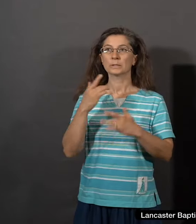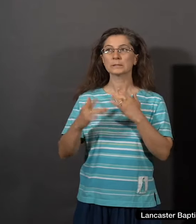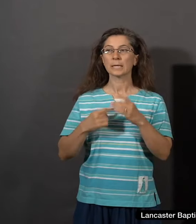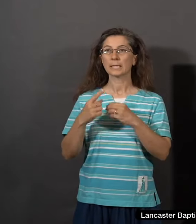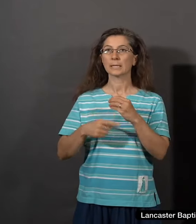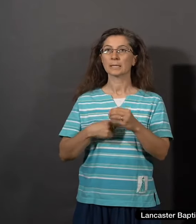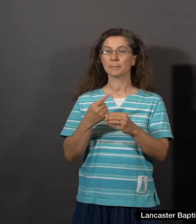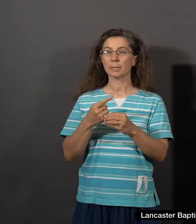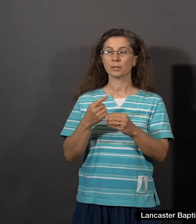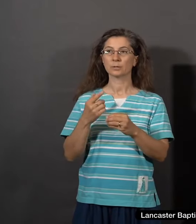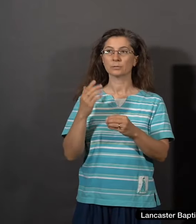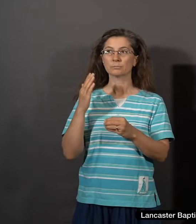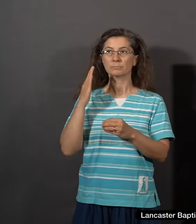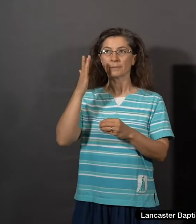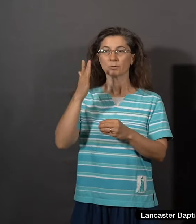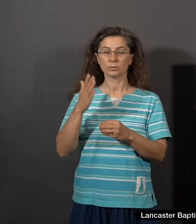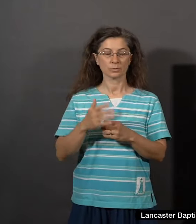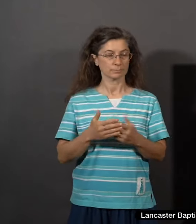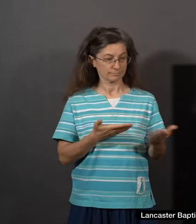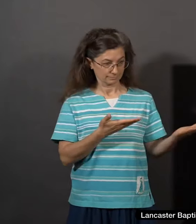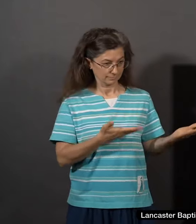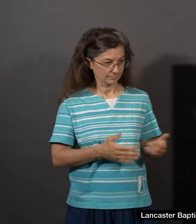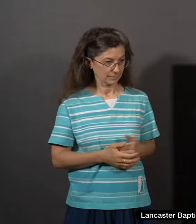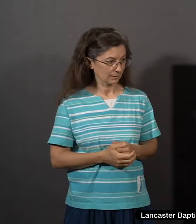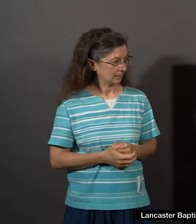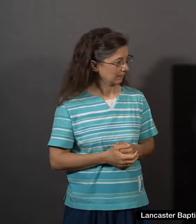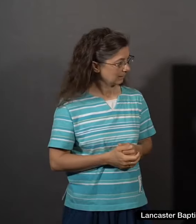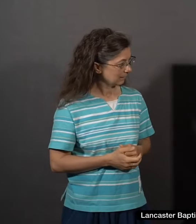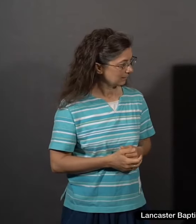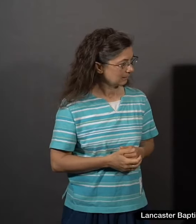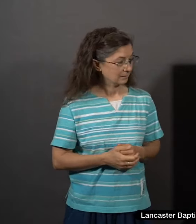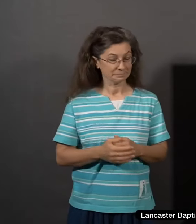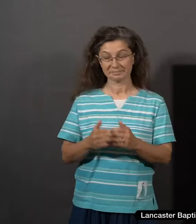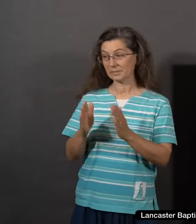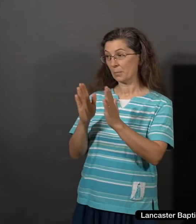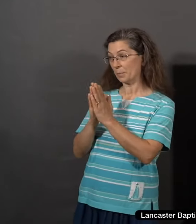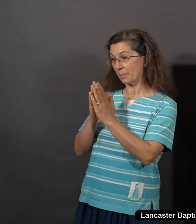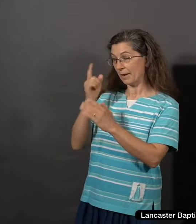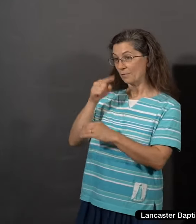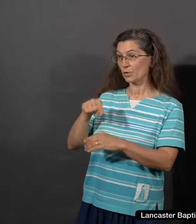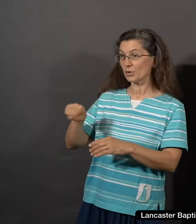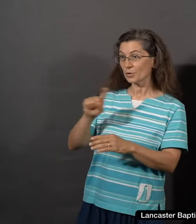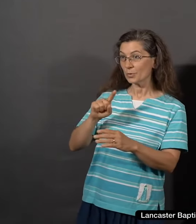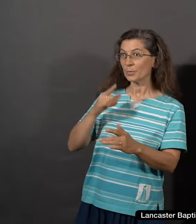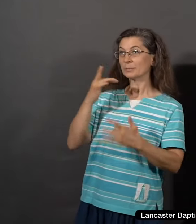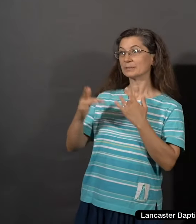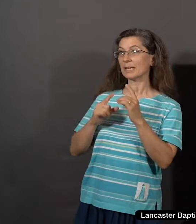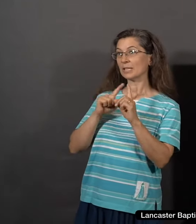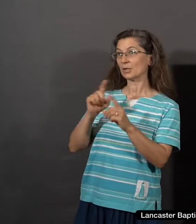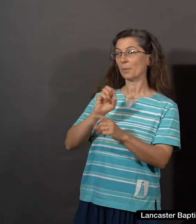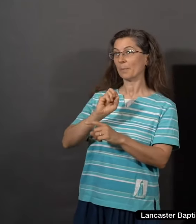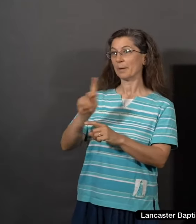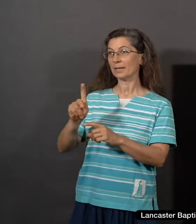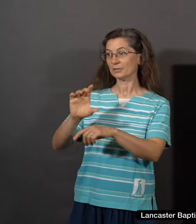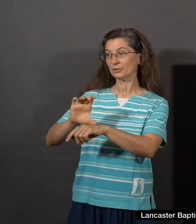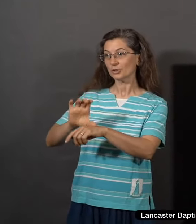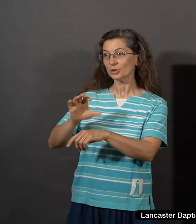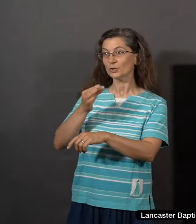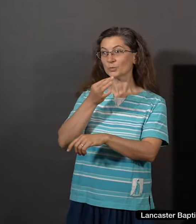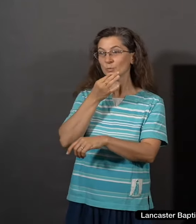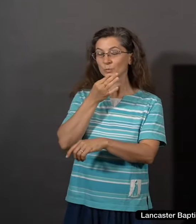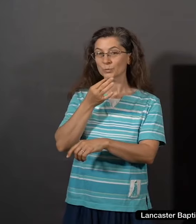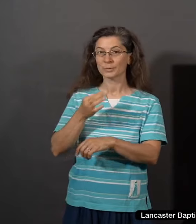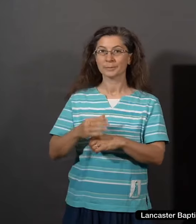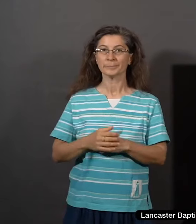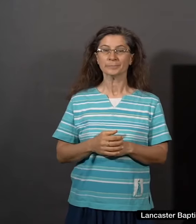work that has to start so say something well praying for you and we can't wait to be back at church together again that's